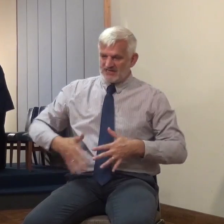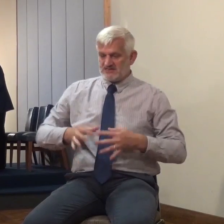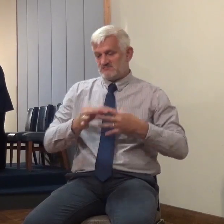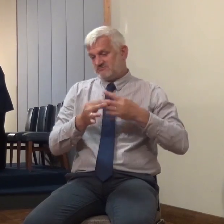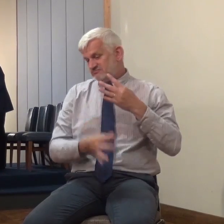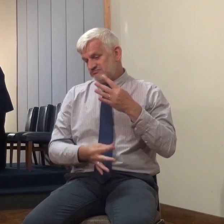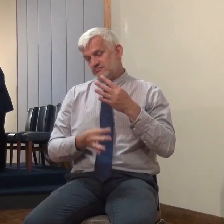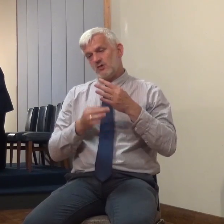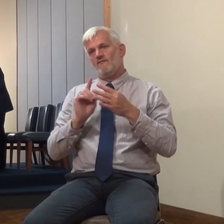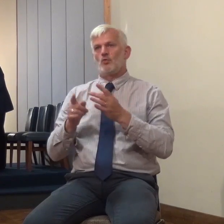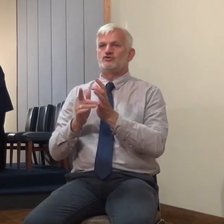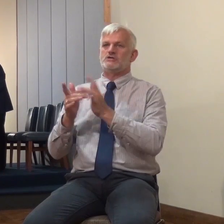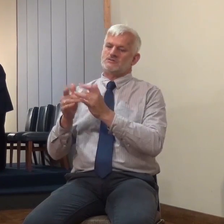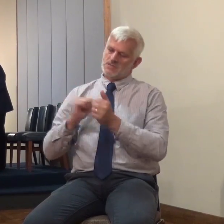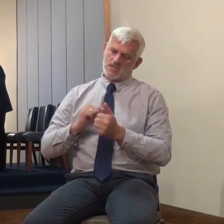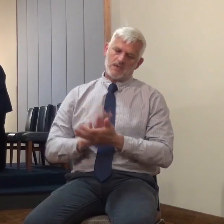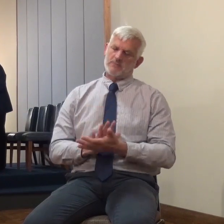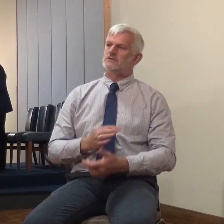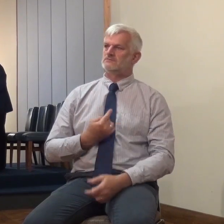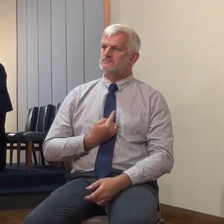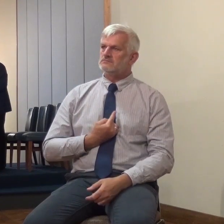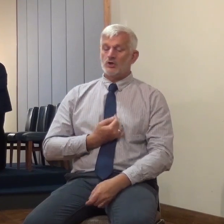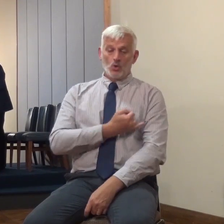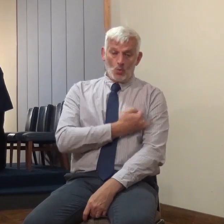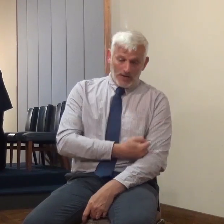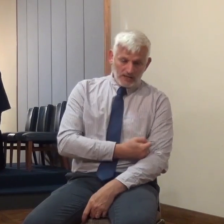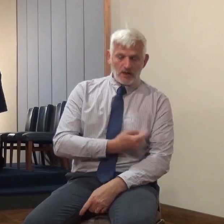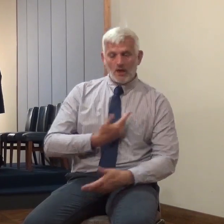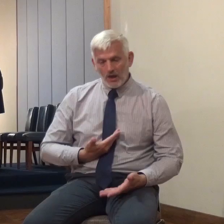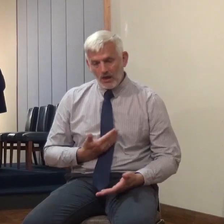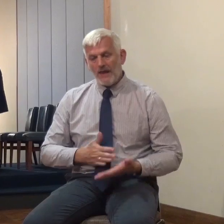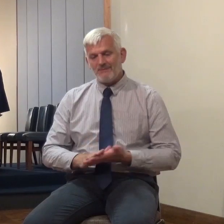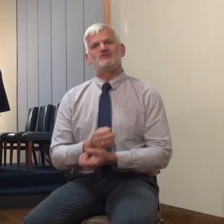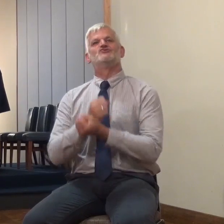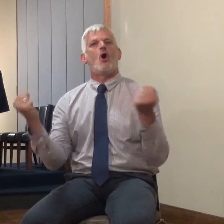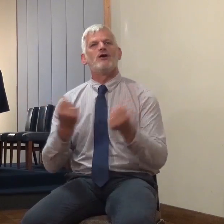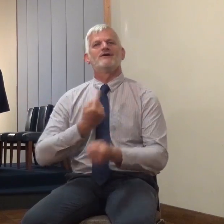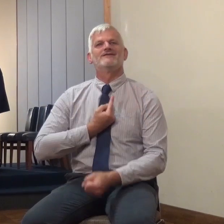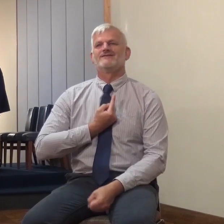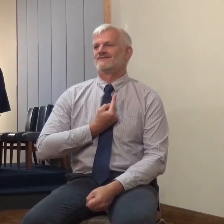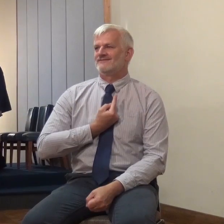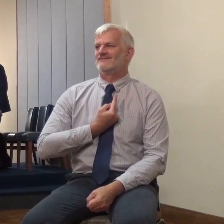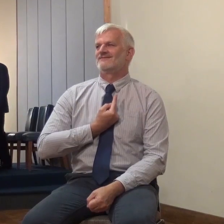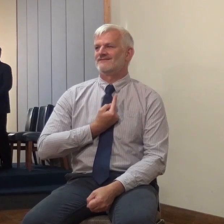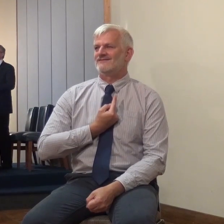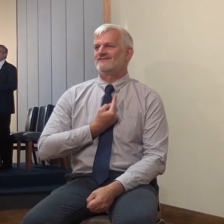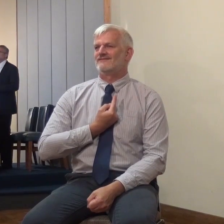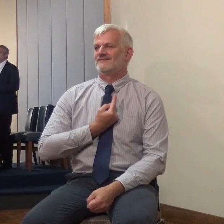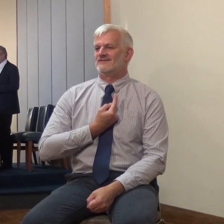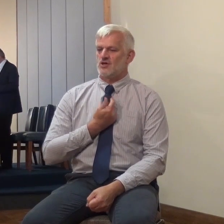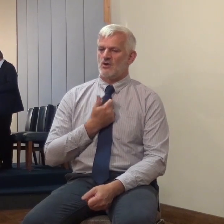for Christ's sake. When I am weak, then am I strong." So in